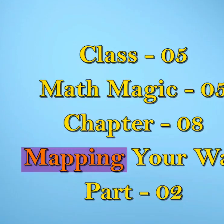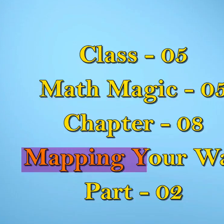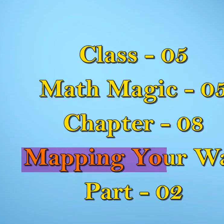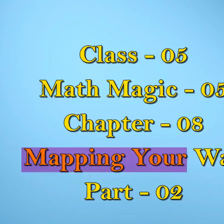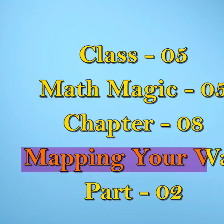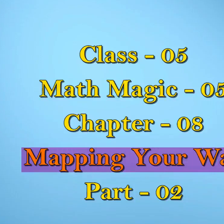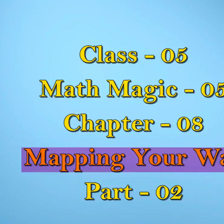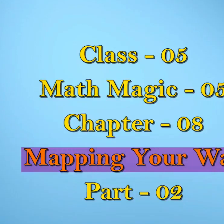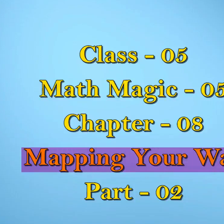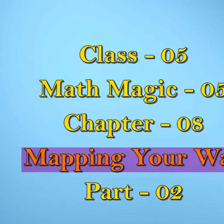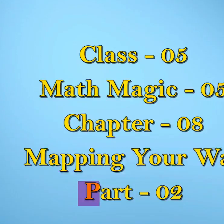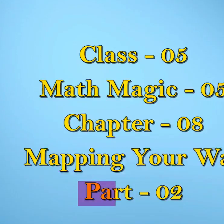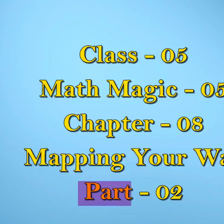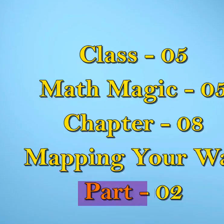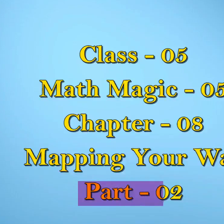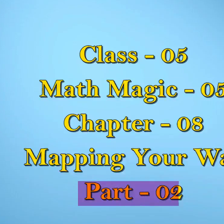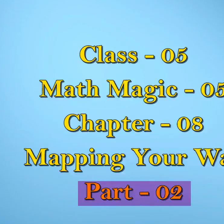Mapping Your Way. Part 2.